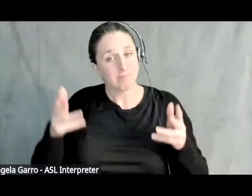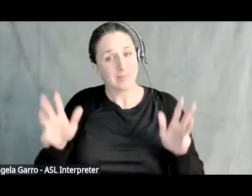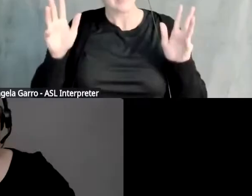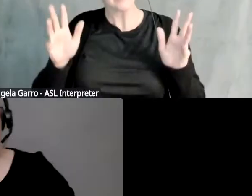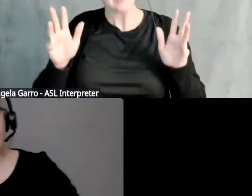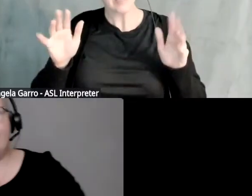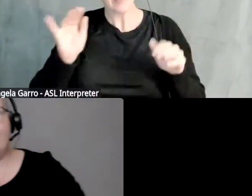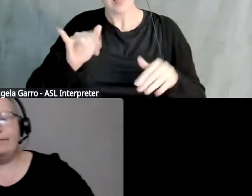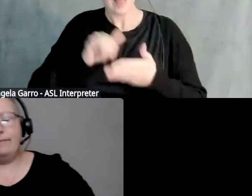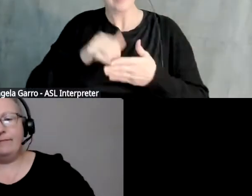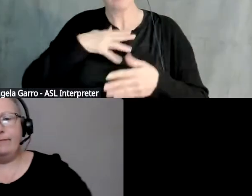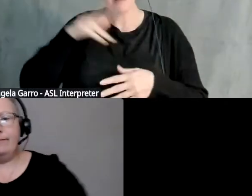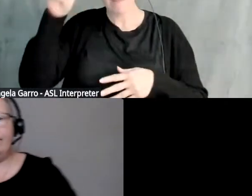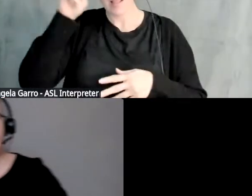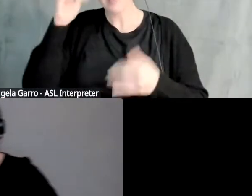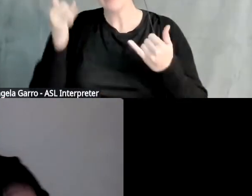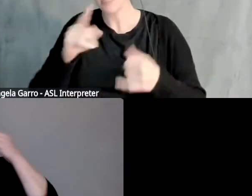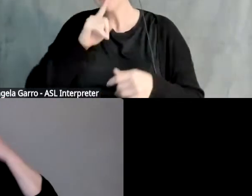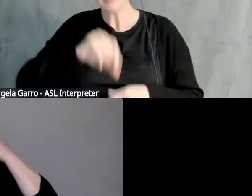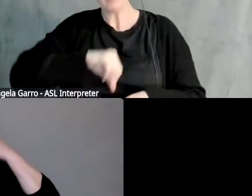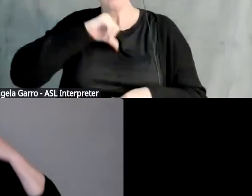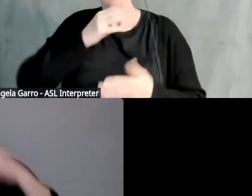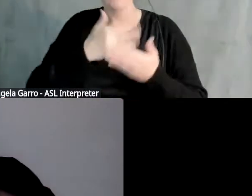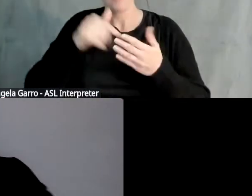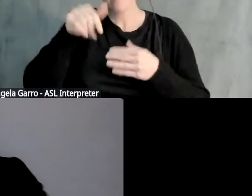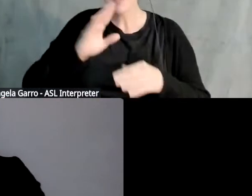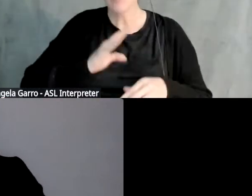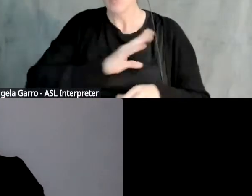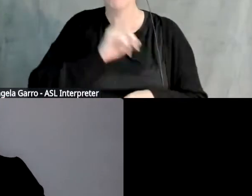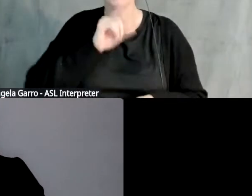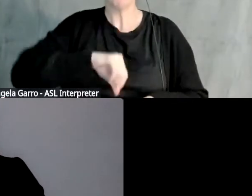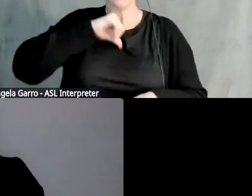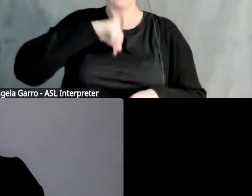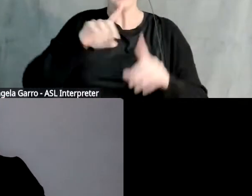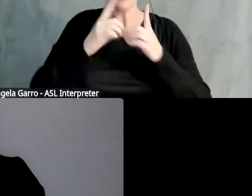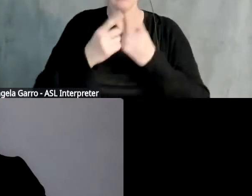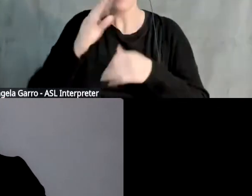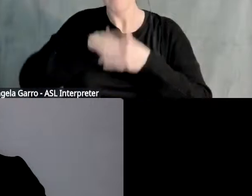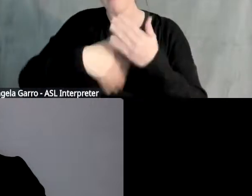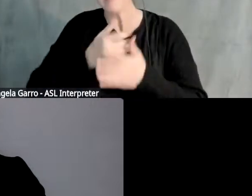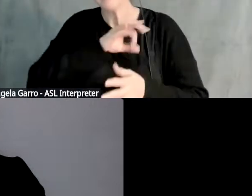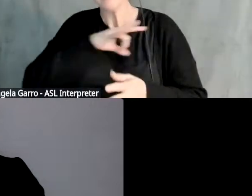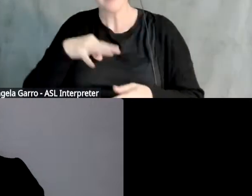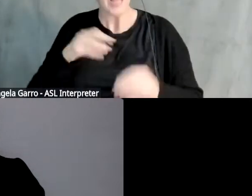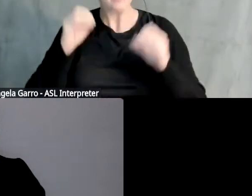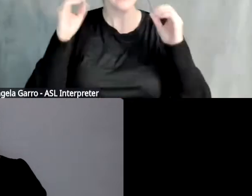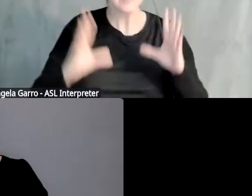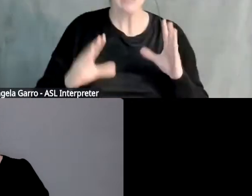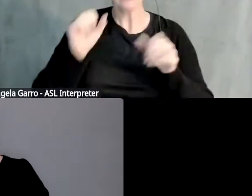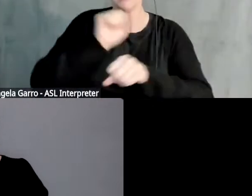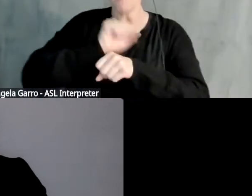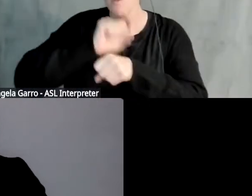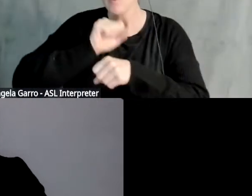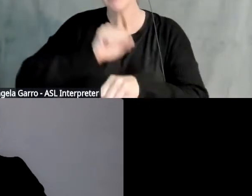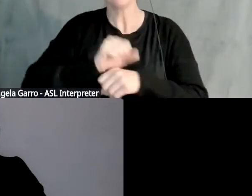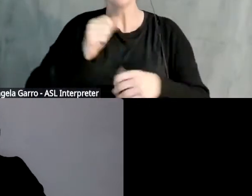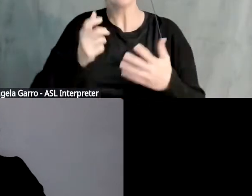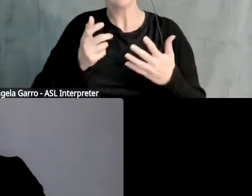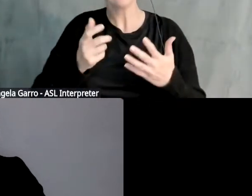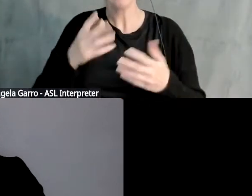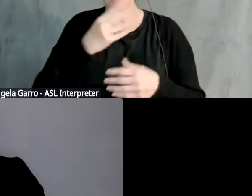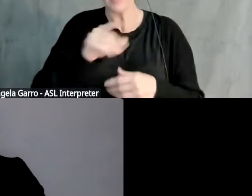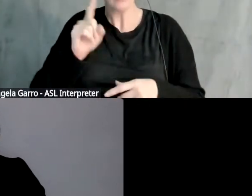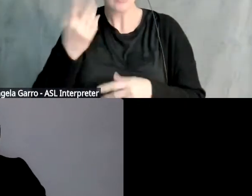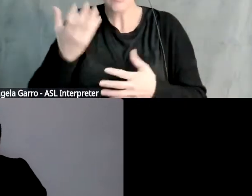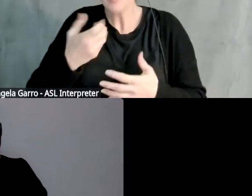my philosophy today. I'm very proud to be part of this board, and I'm very proud of this district and all of the staff, teachers, employees. And I just want to